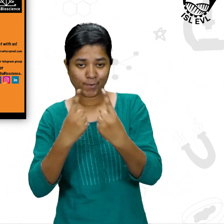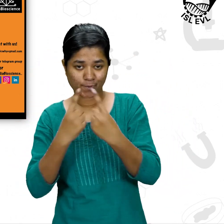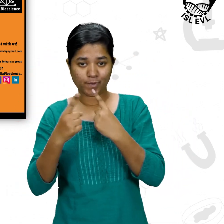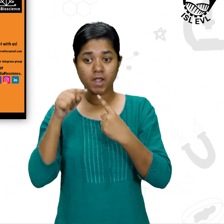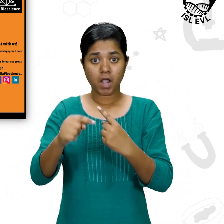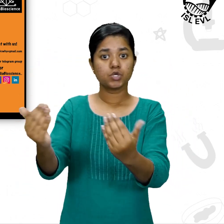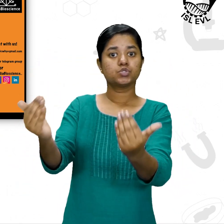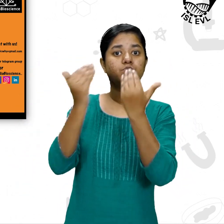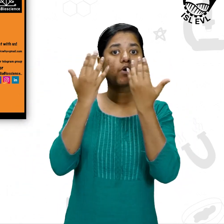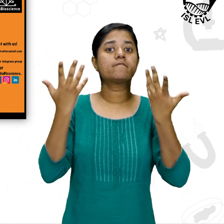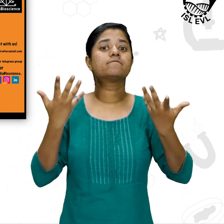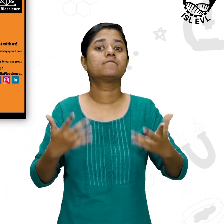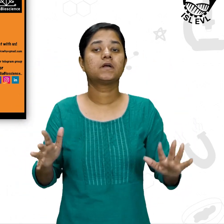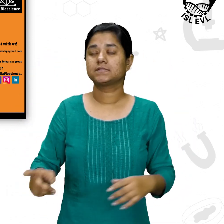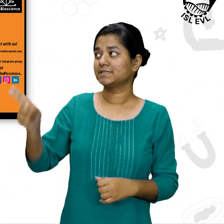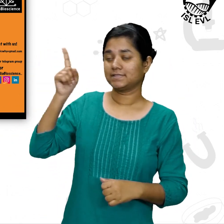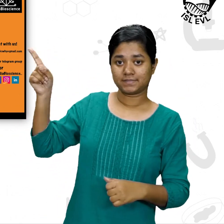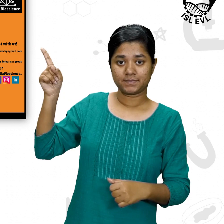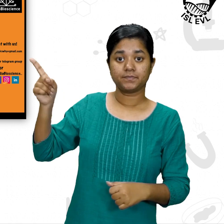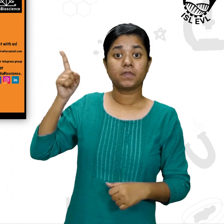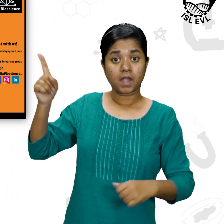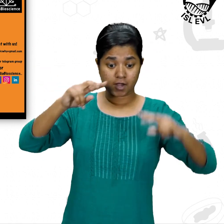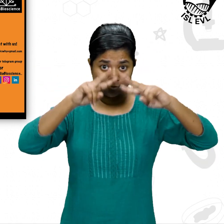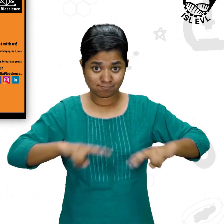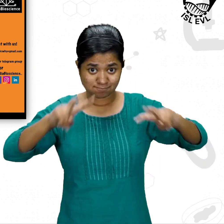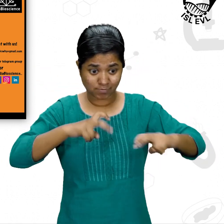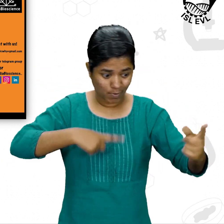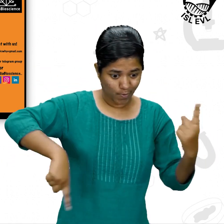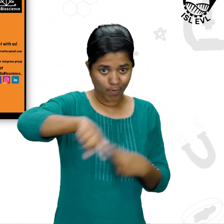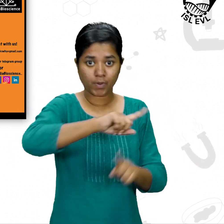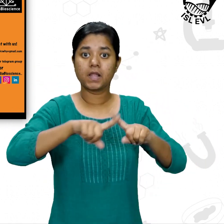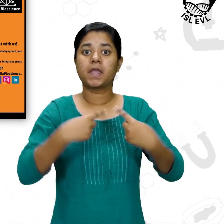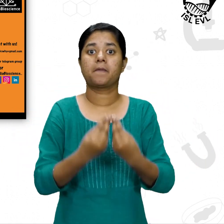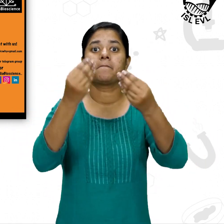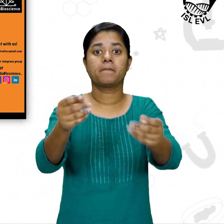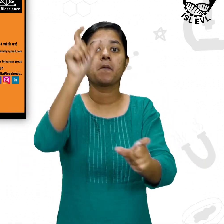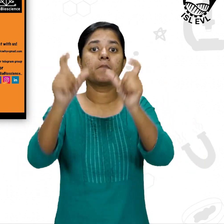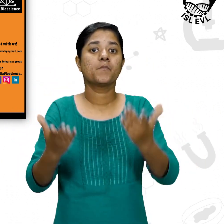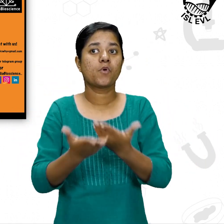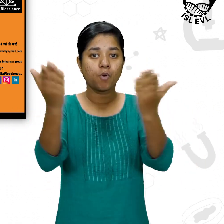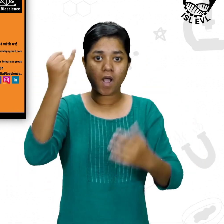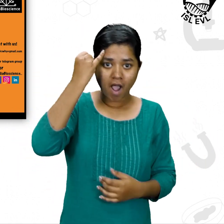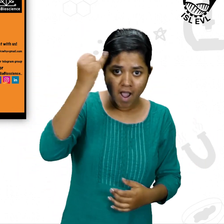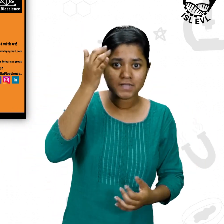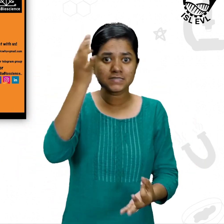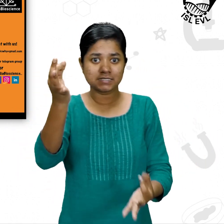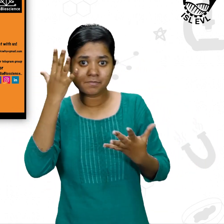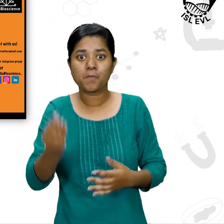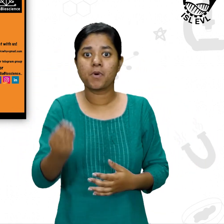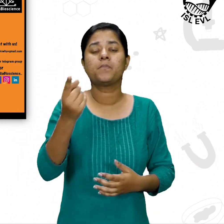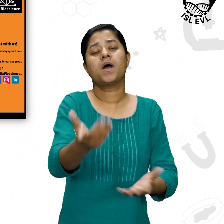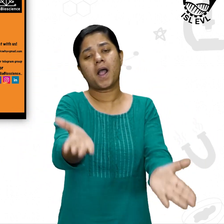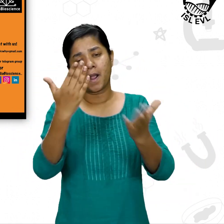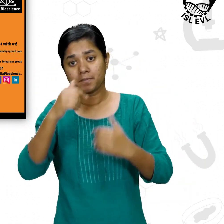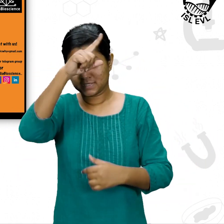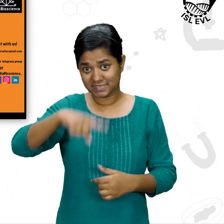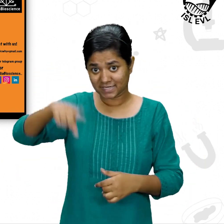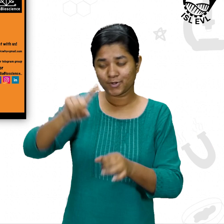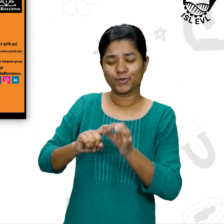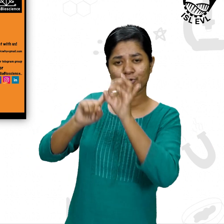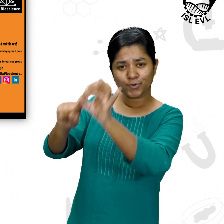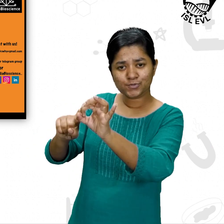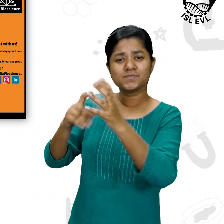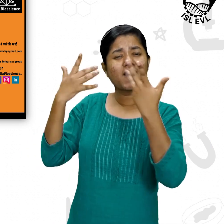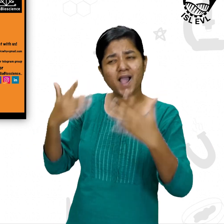podcast supported by India Bioscience. where we do the research for you to get smarter. Join us as India becomes